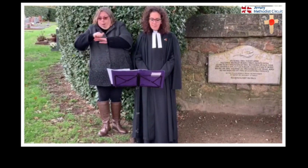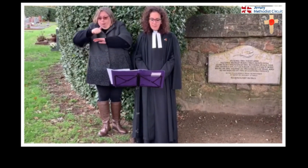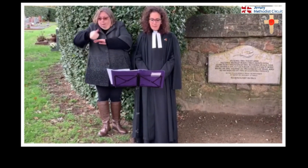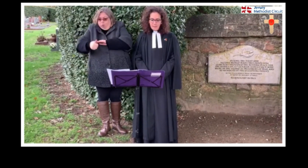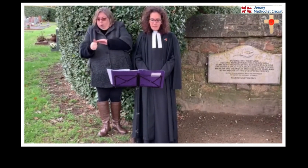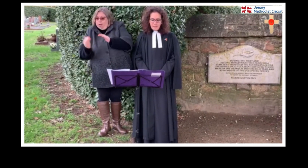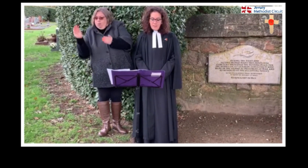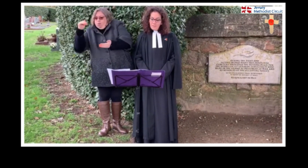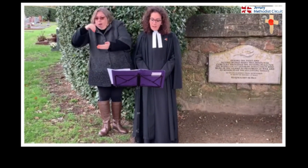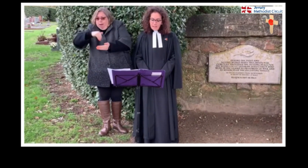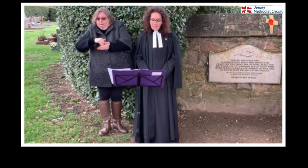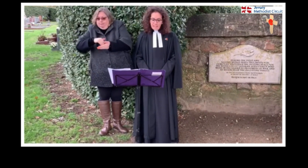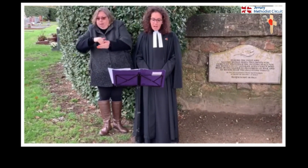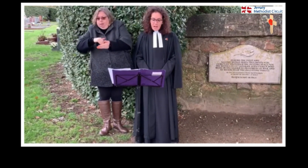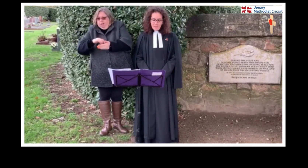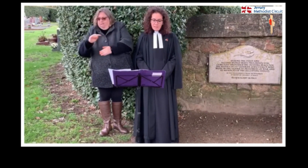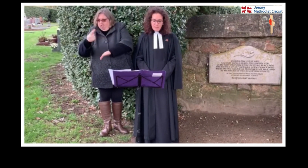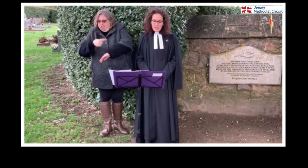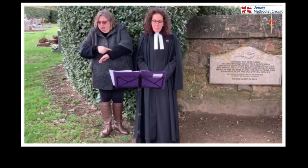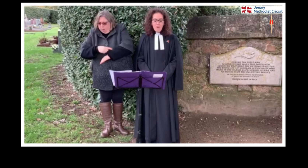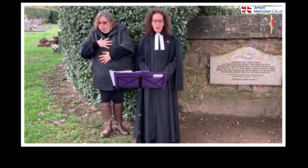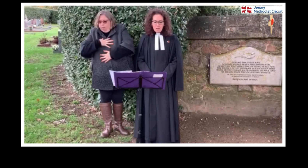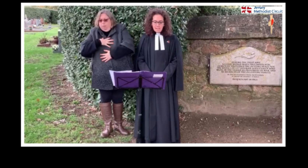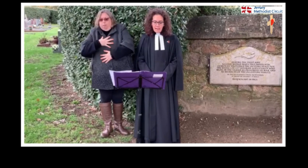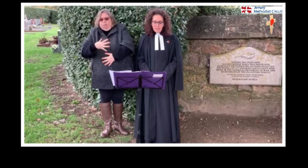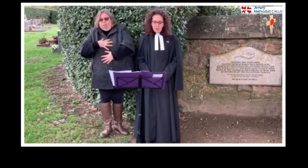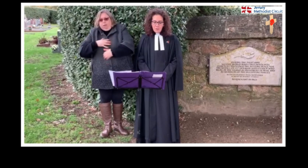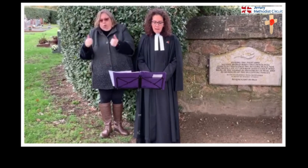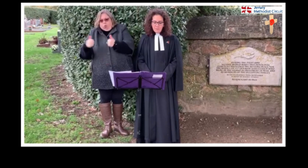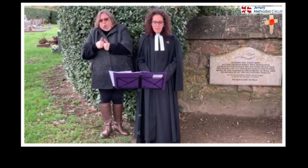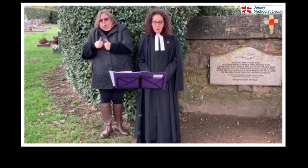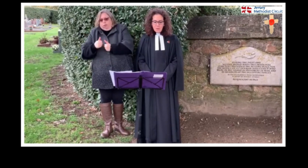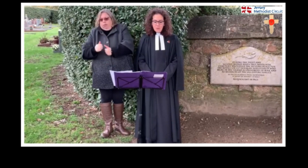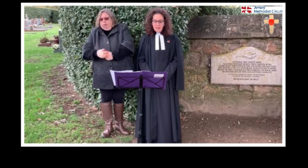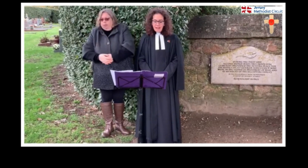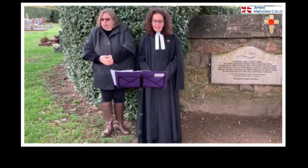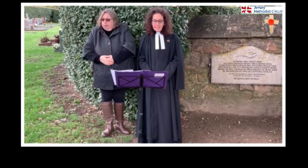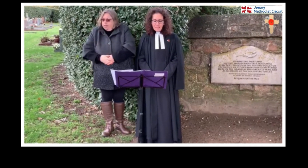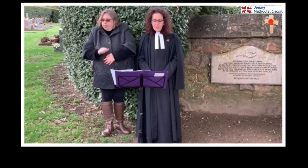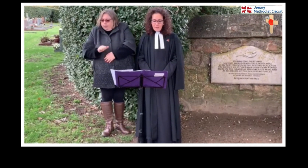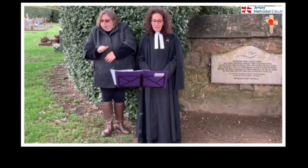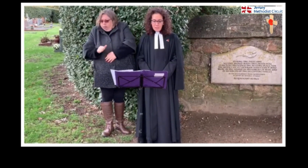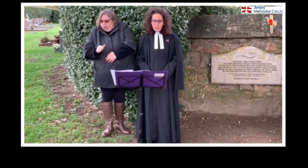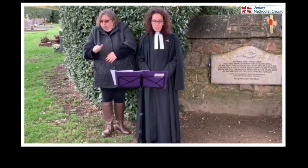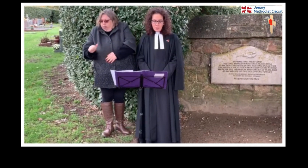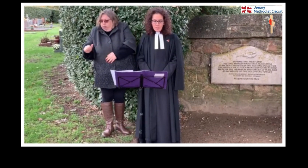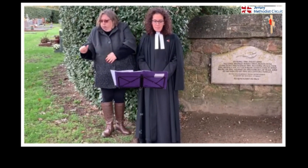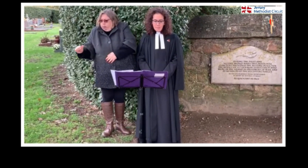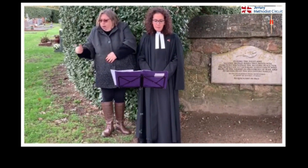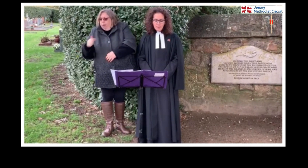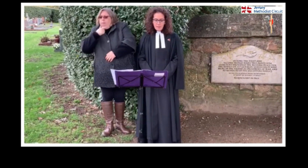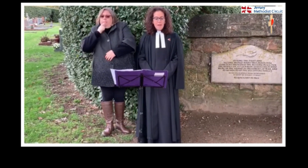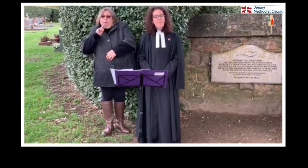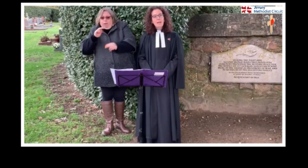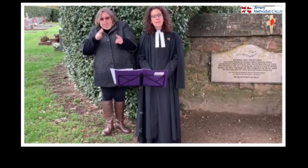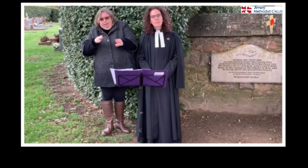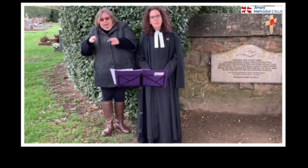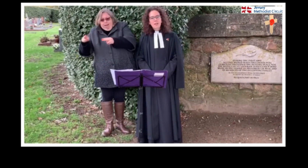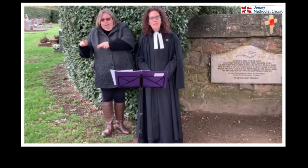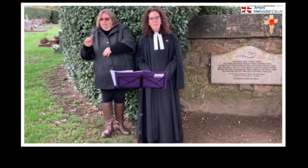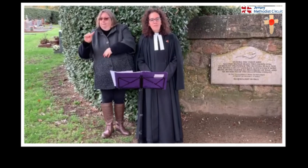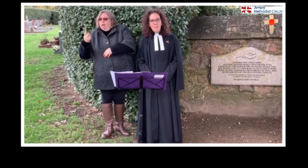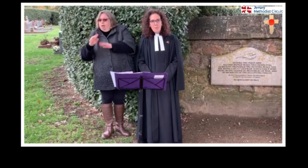forces. The first internments were alongside the graves of those who died in the First World War.